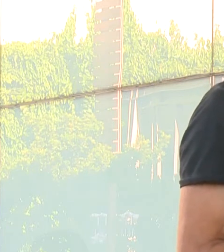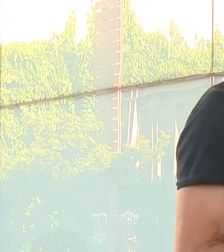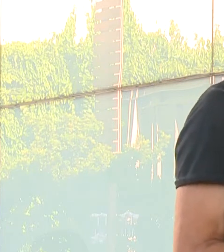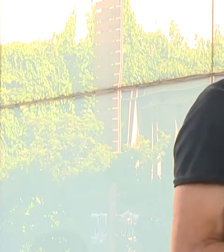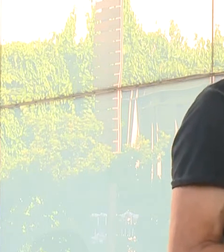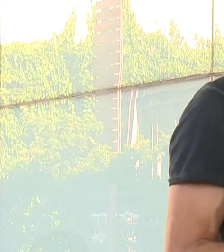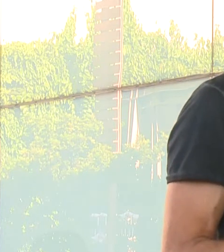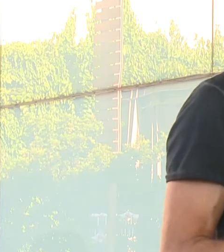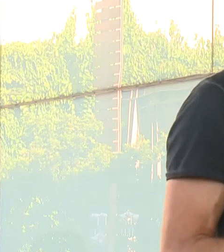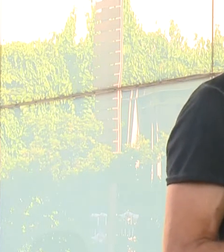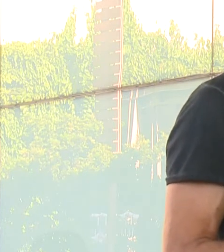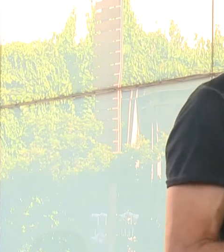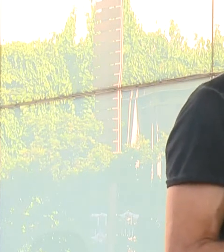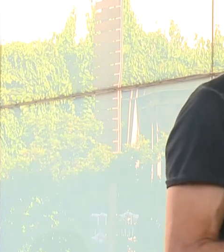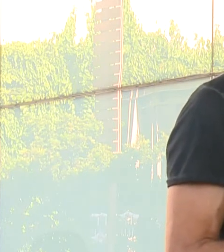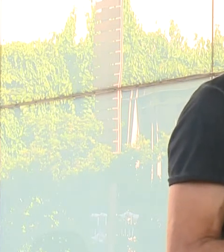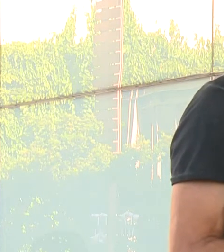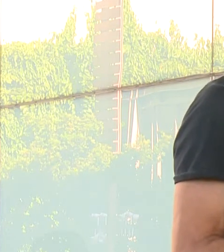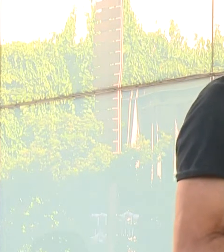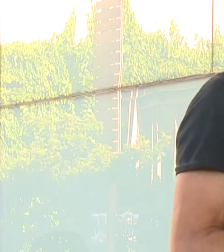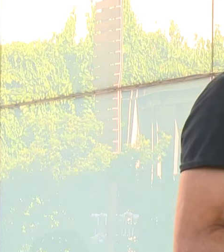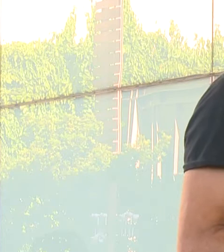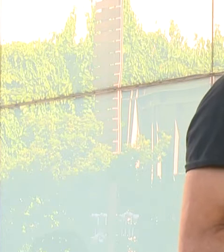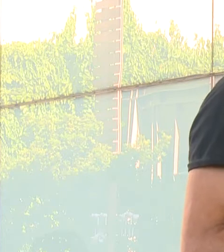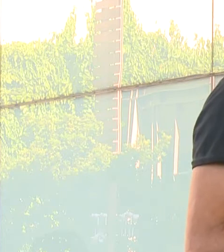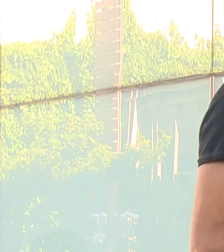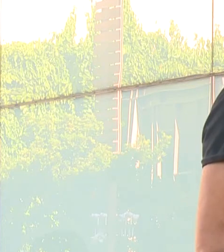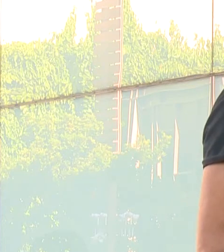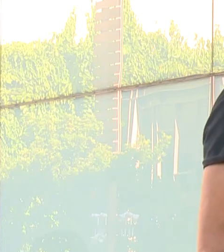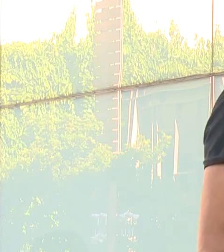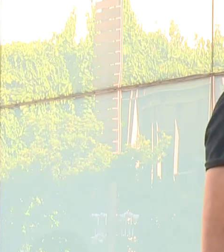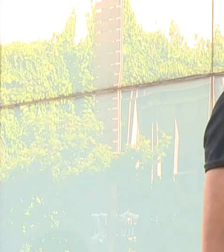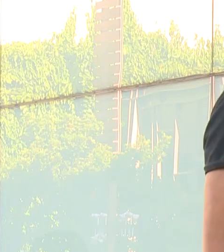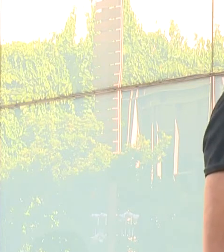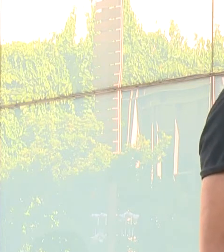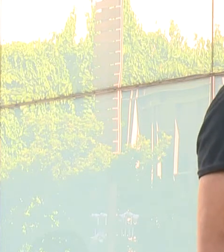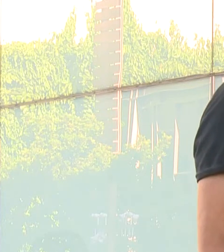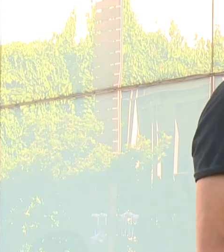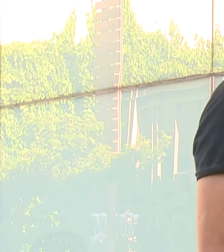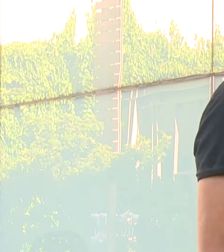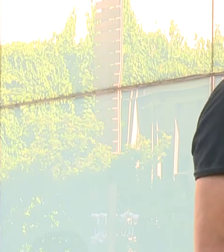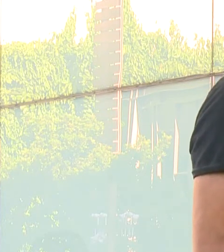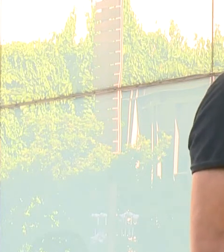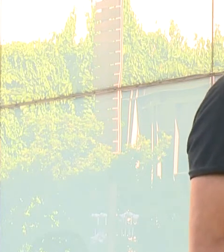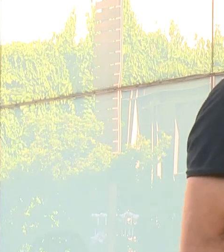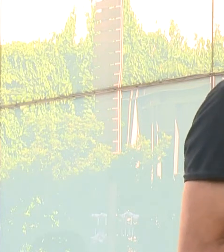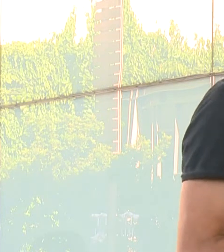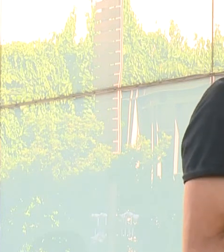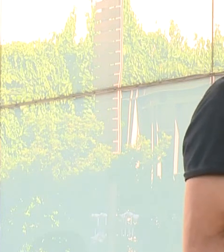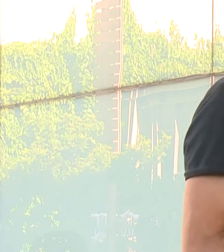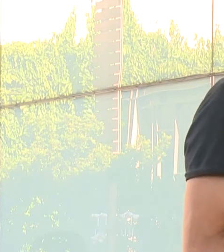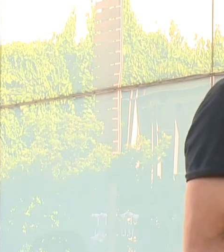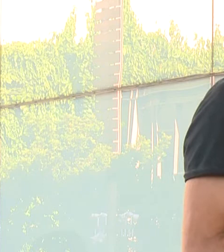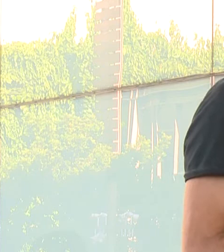prop workshops, prop painters and art finishers, all dedicated to creating specific props, but more